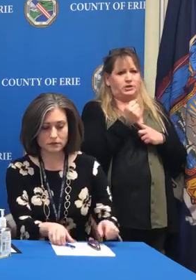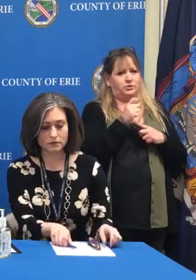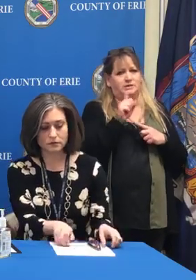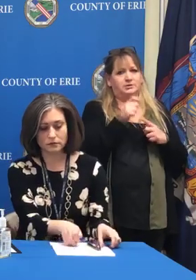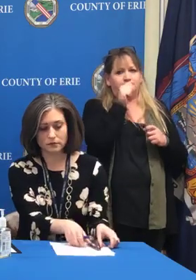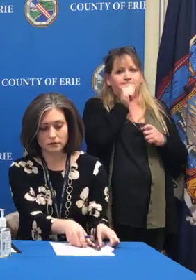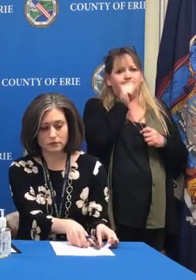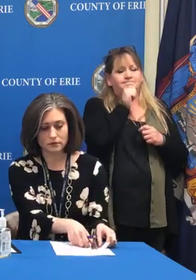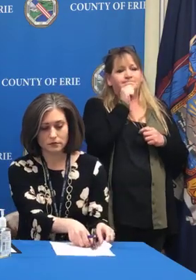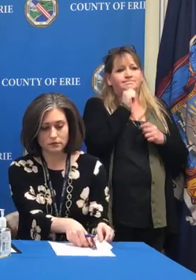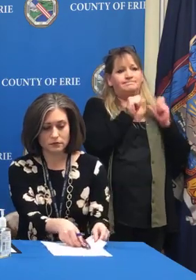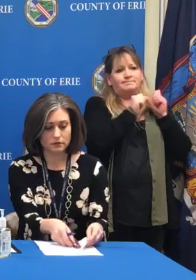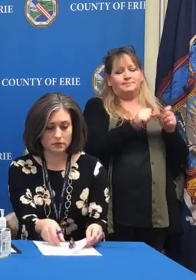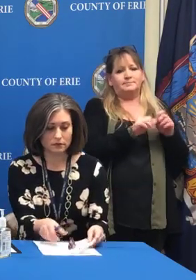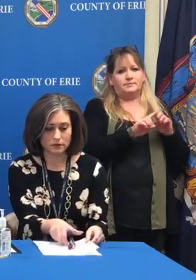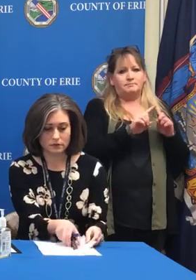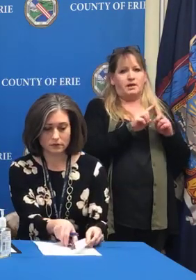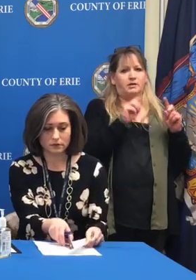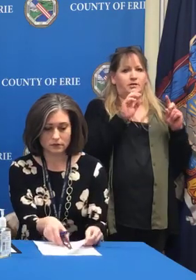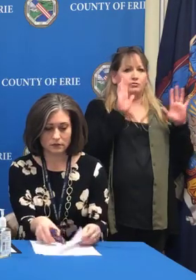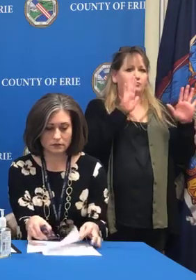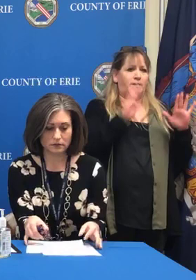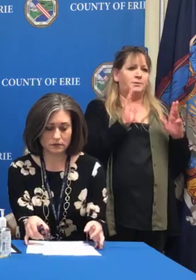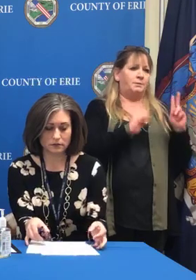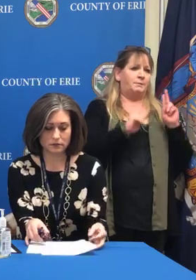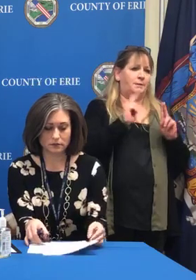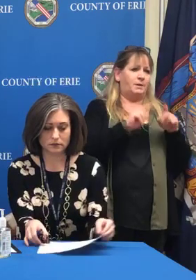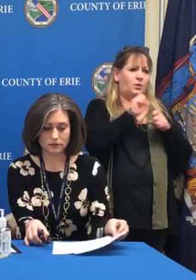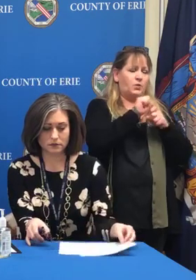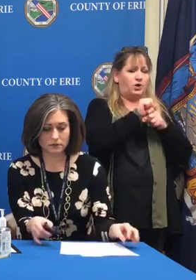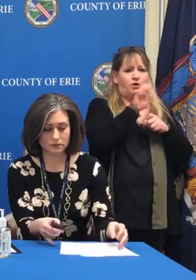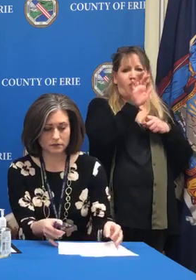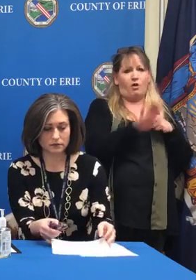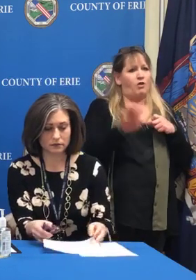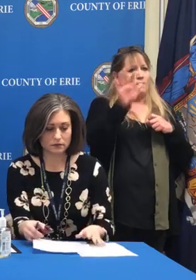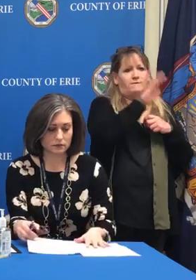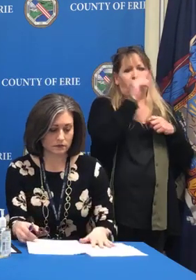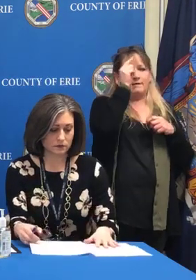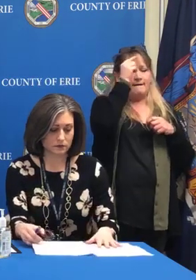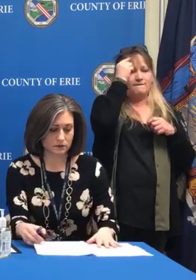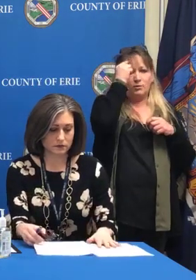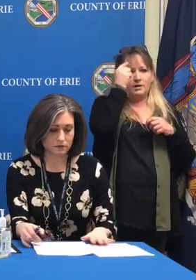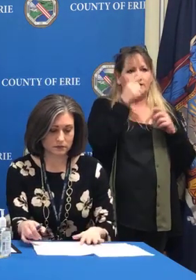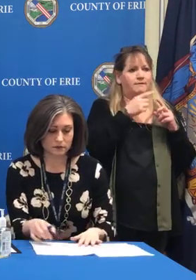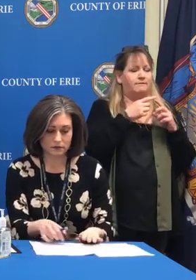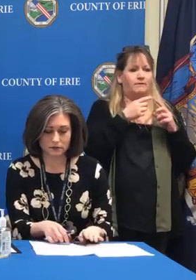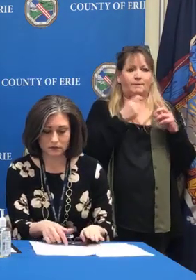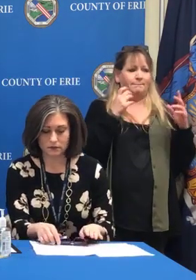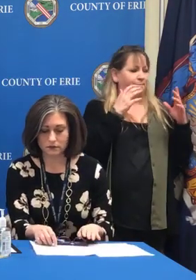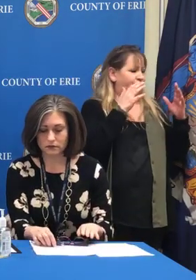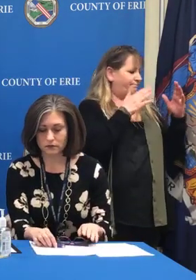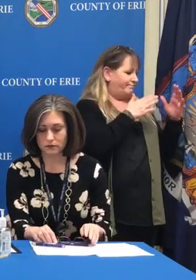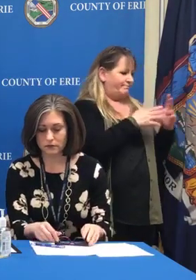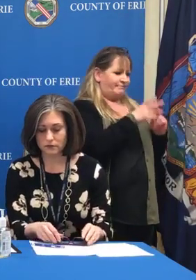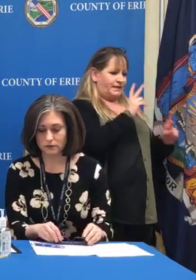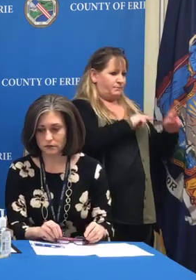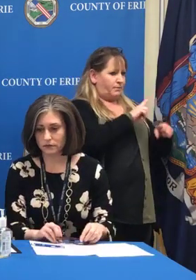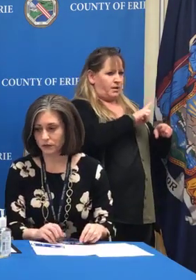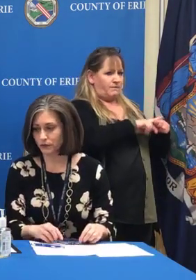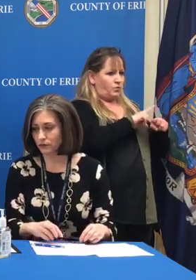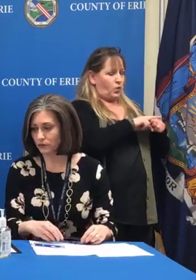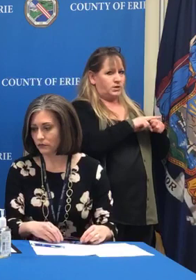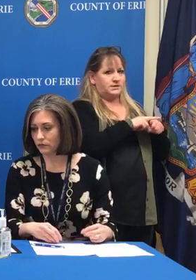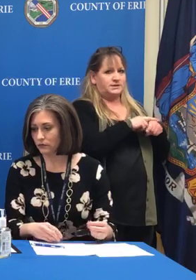deal with. But there are incredible individuals that are working all across governments, from the people, and of course, doing the public